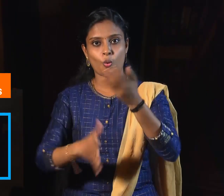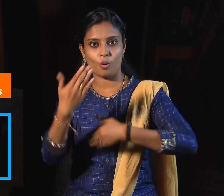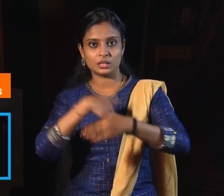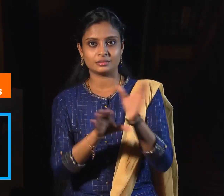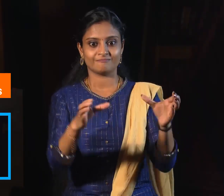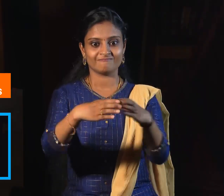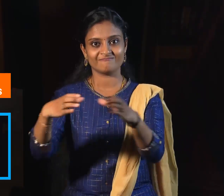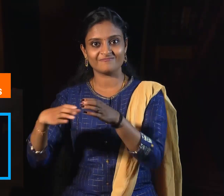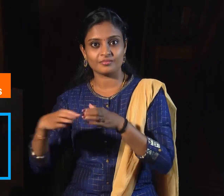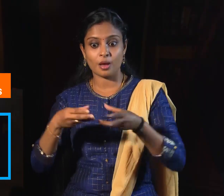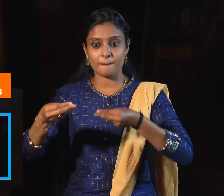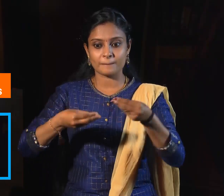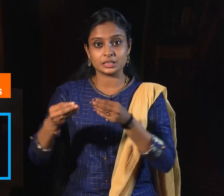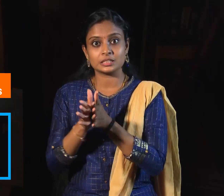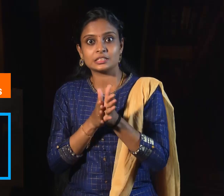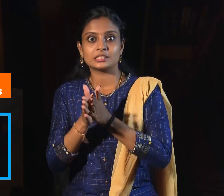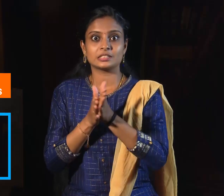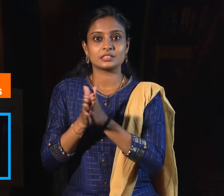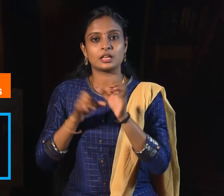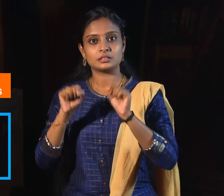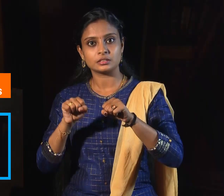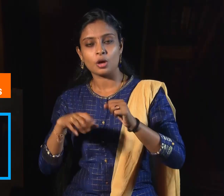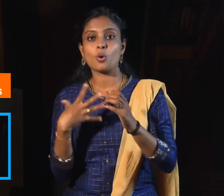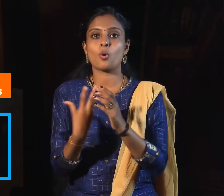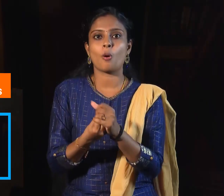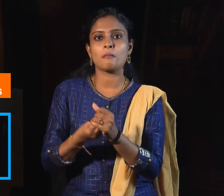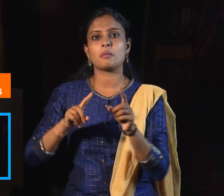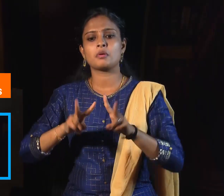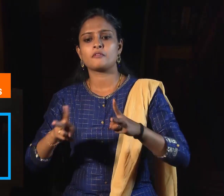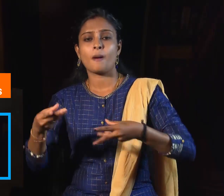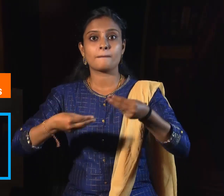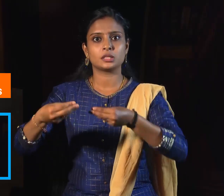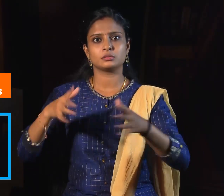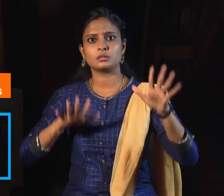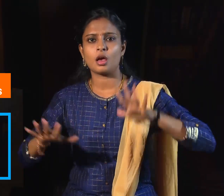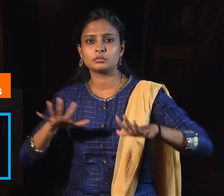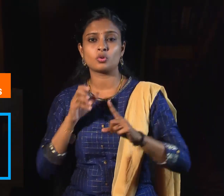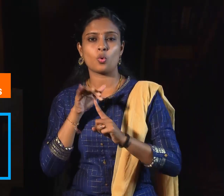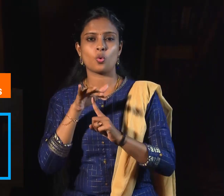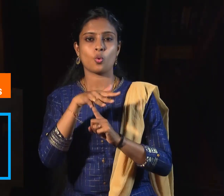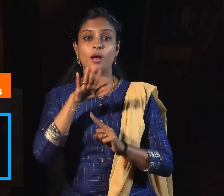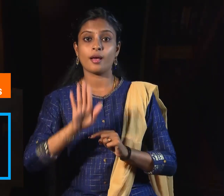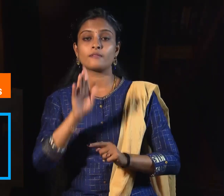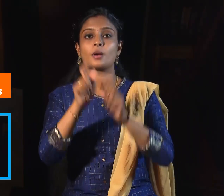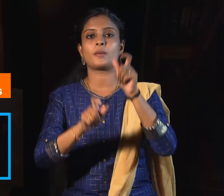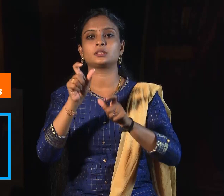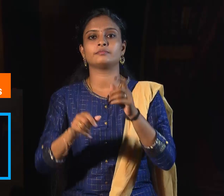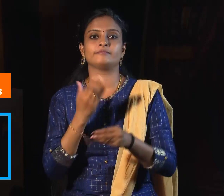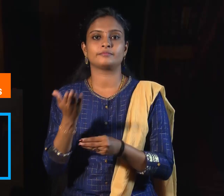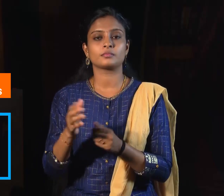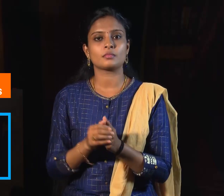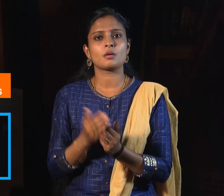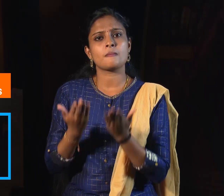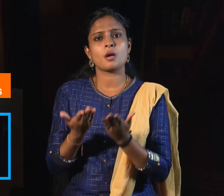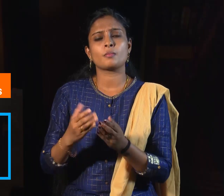an interest in the business and are influenced by the actions of a business. These are